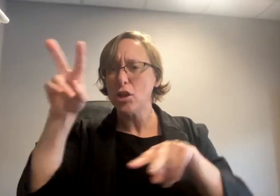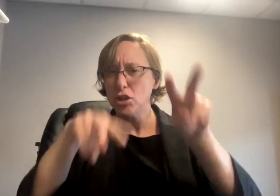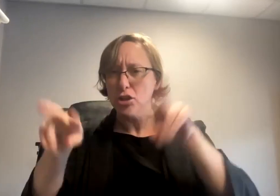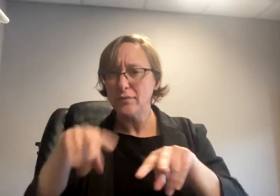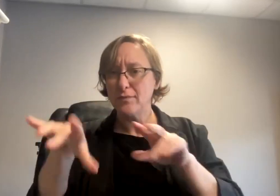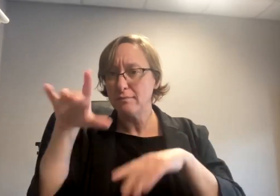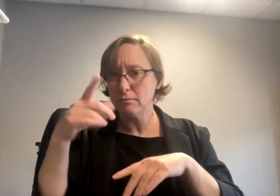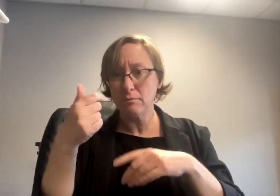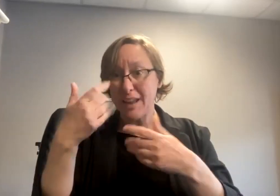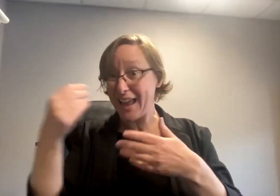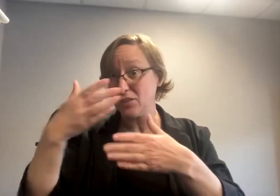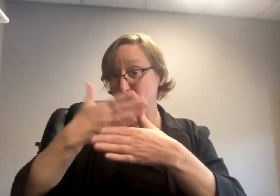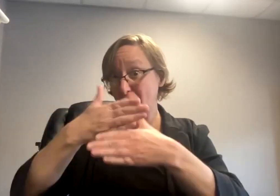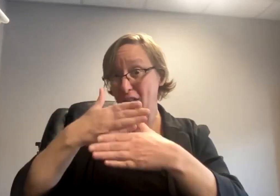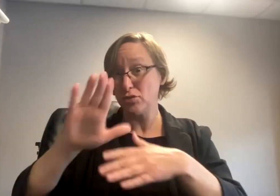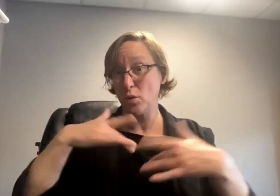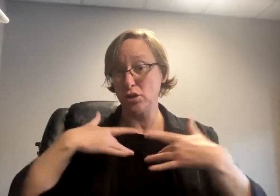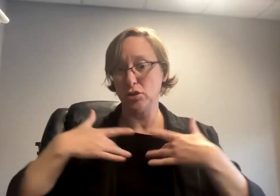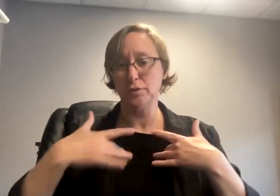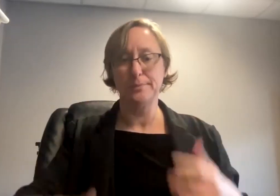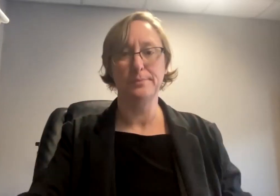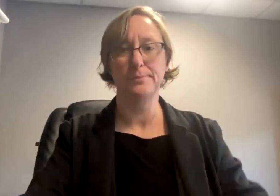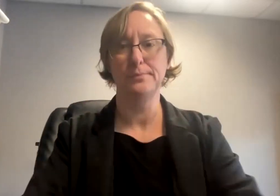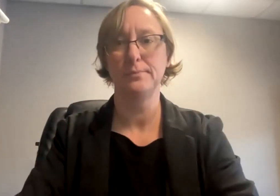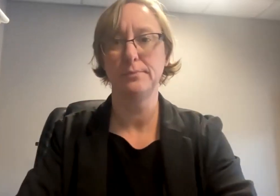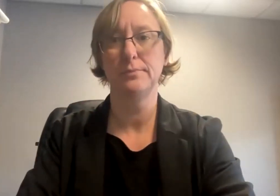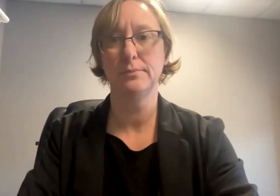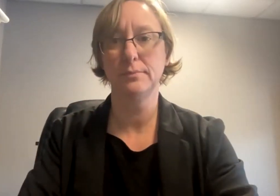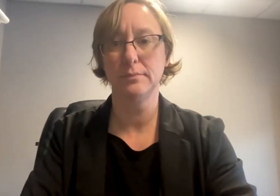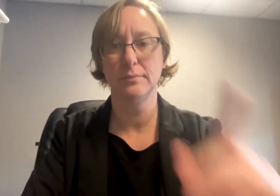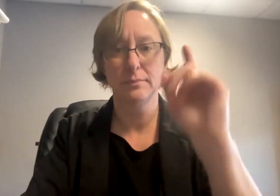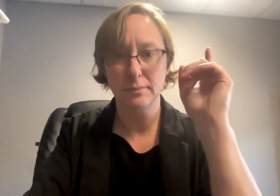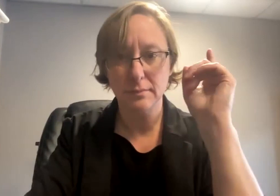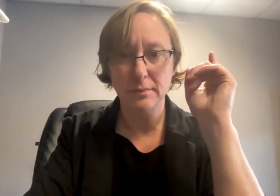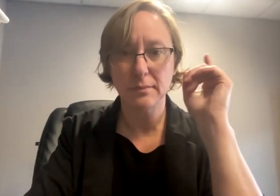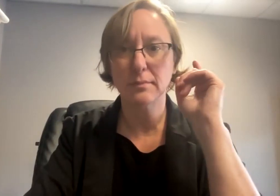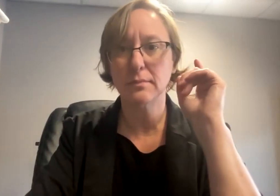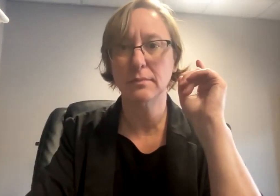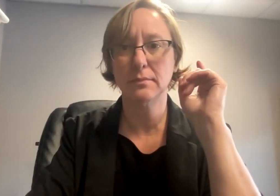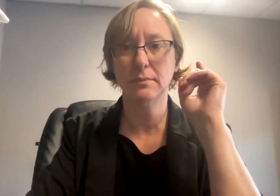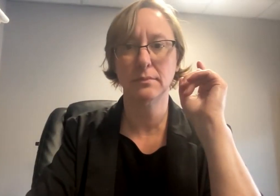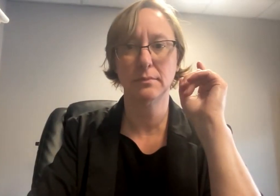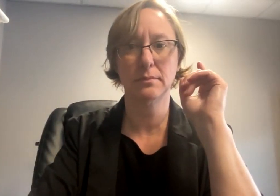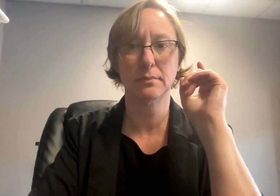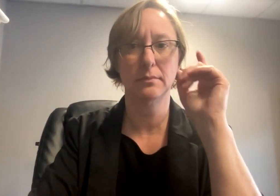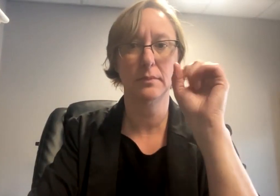answers. So those are some things, if you don't mind looking that over, and let me know if you have any